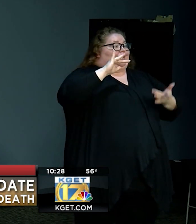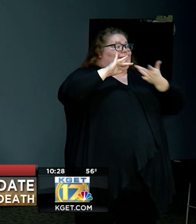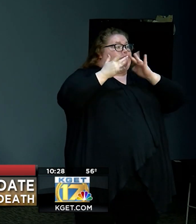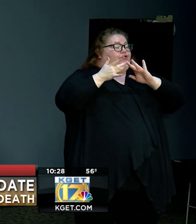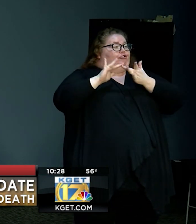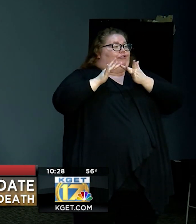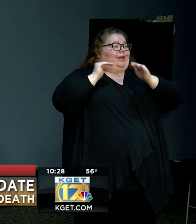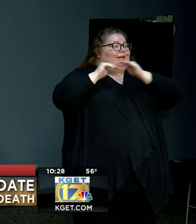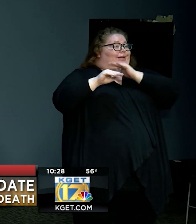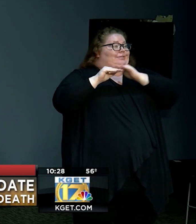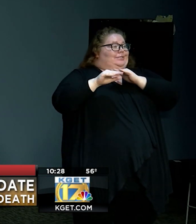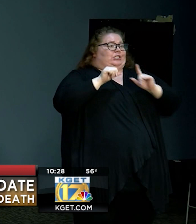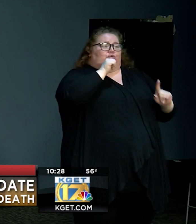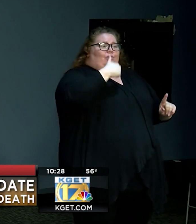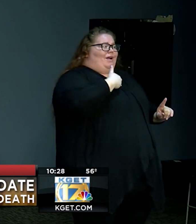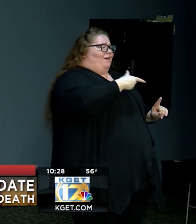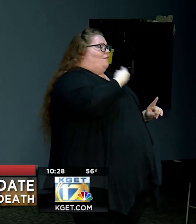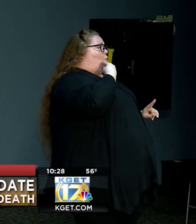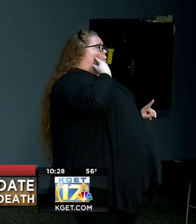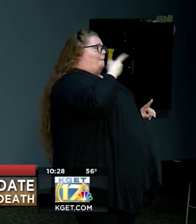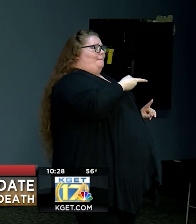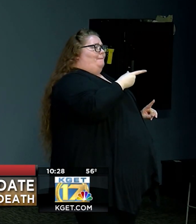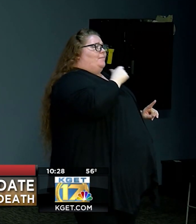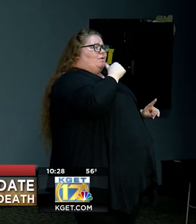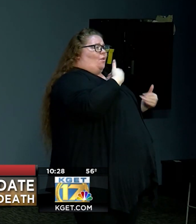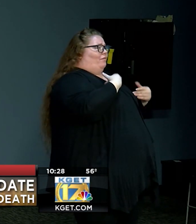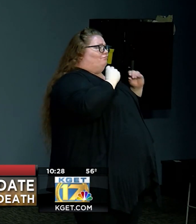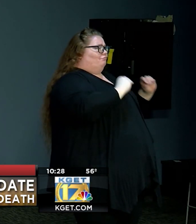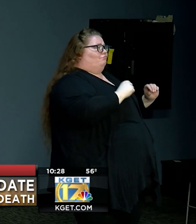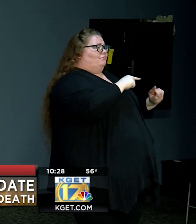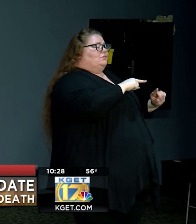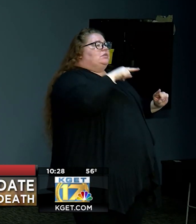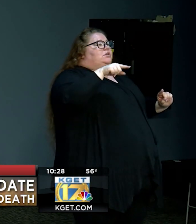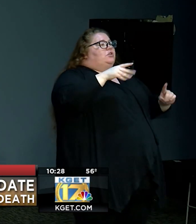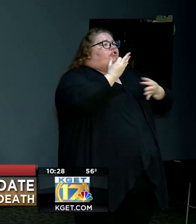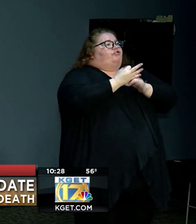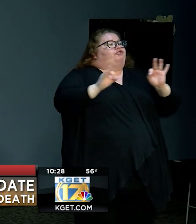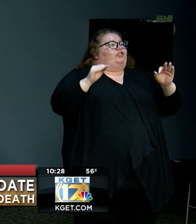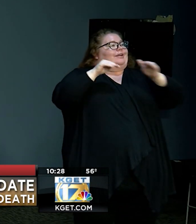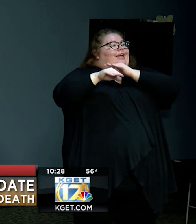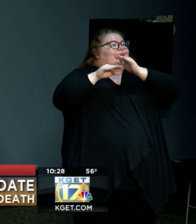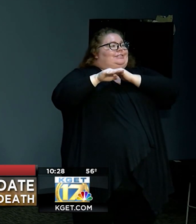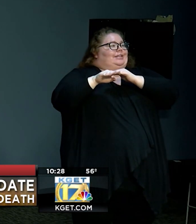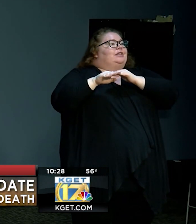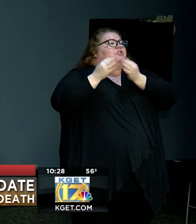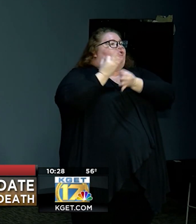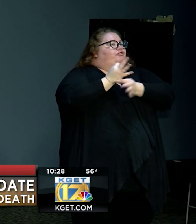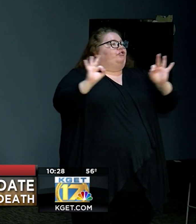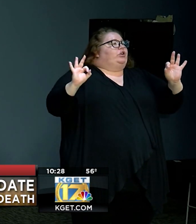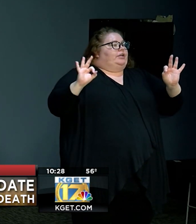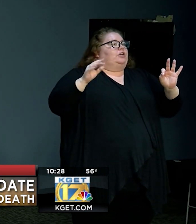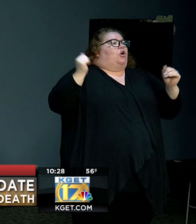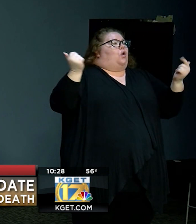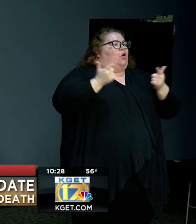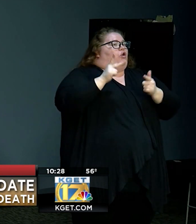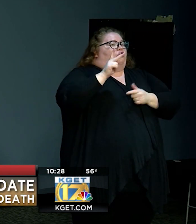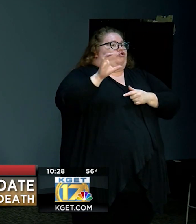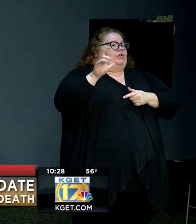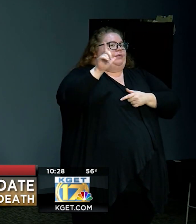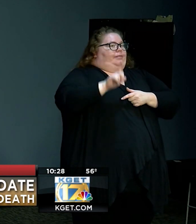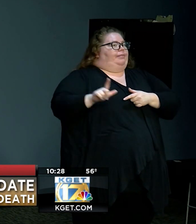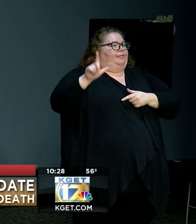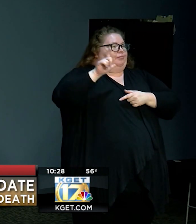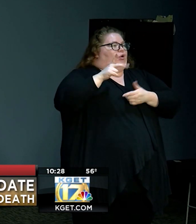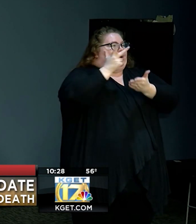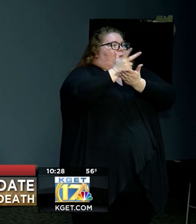at home, you can get free Wi-Fi access at all Kern County library sites. They are hotspots in communities. If there